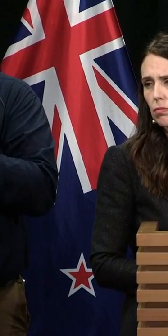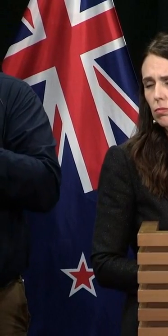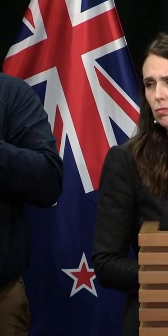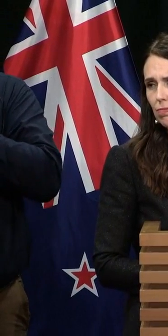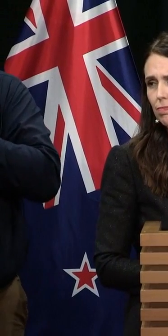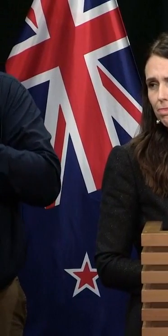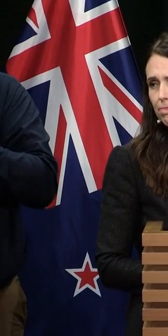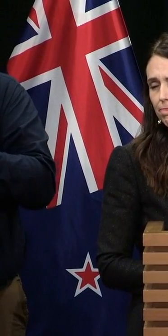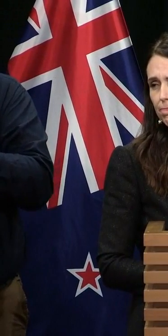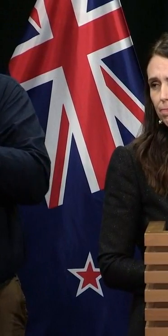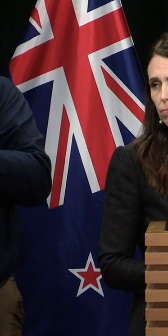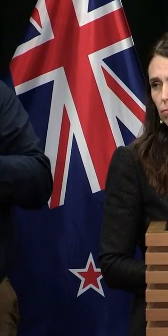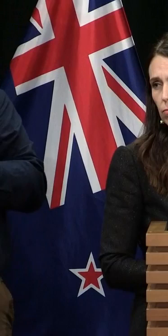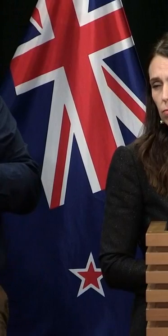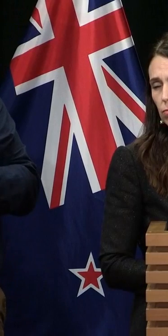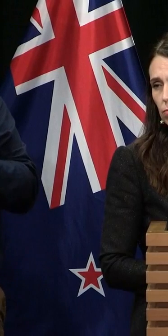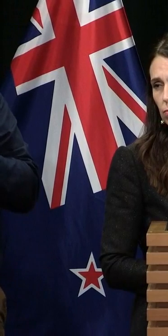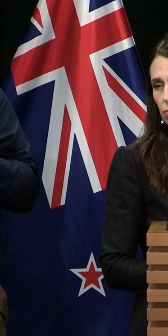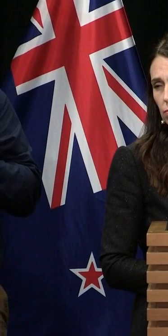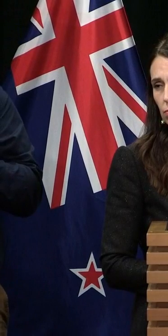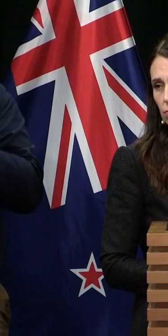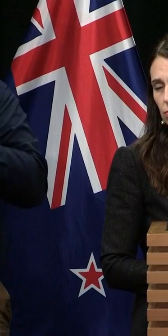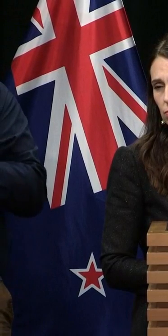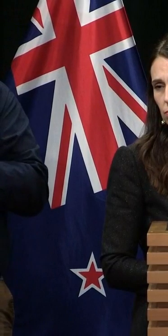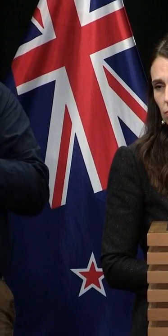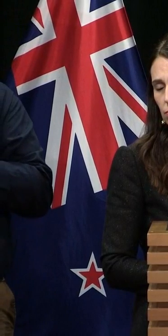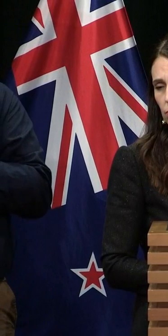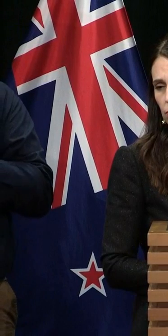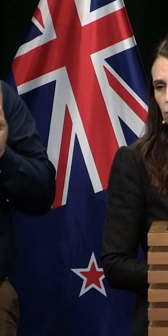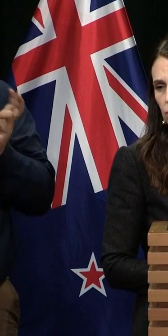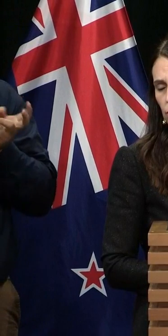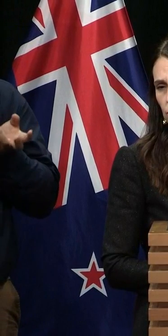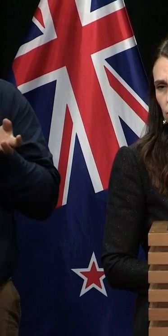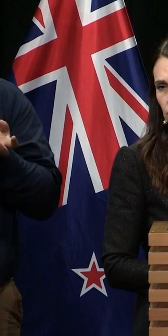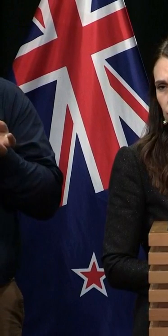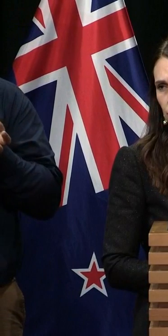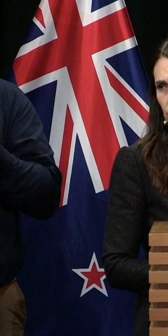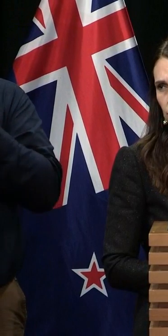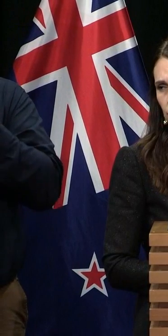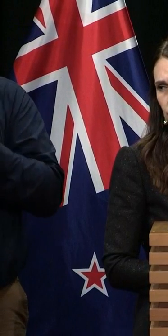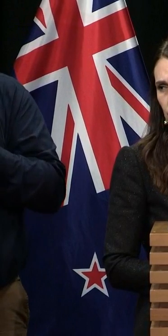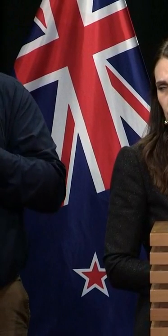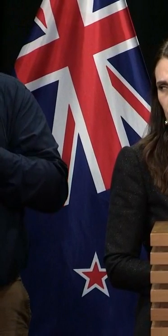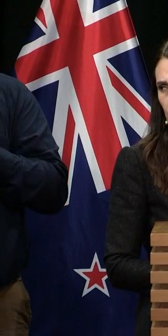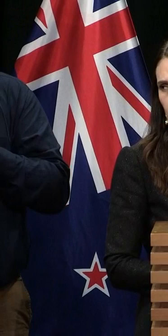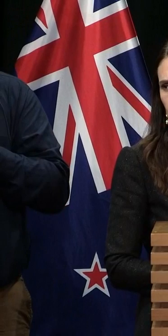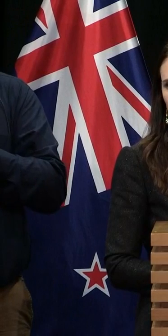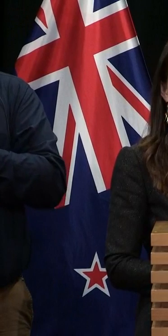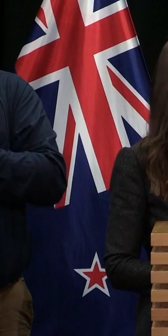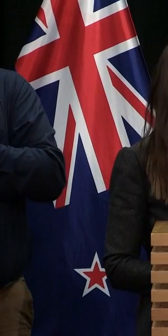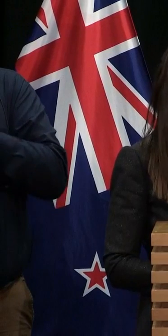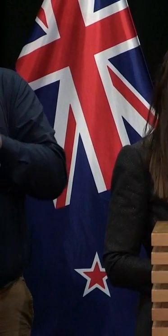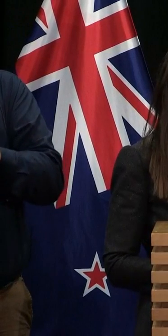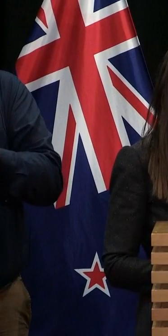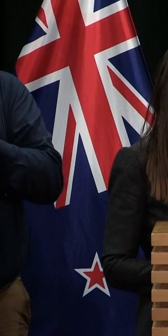called for this? We can't lose sight of there must be a purpose. All of this pain that is going to